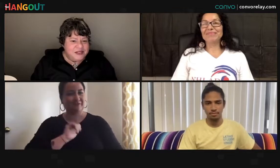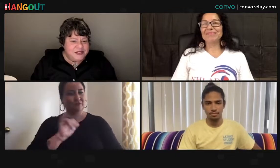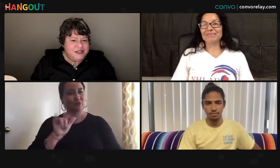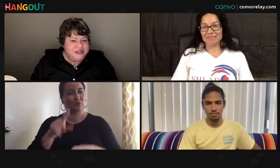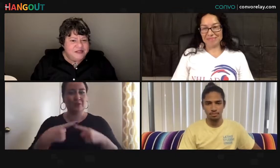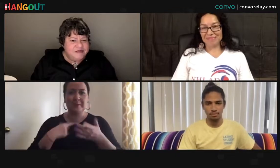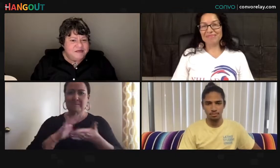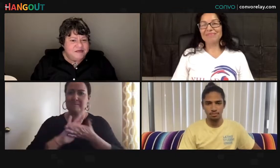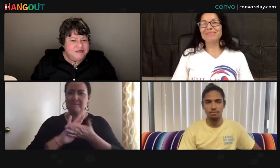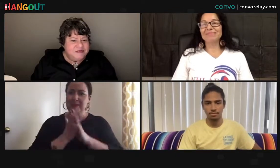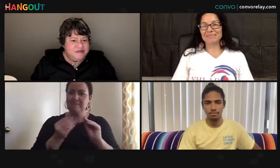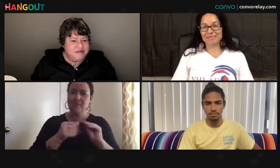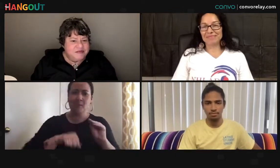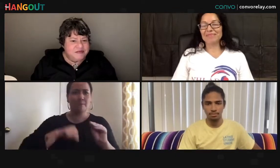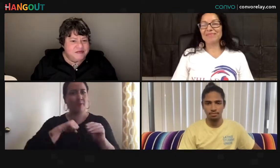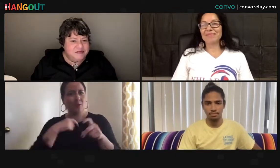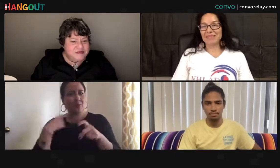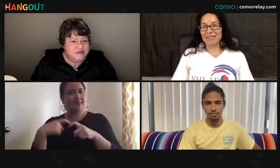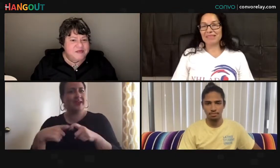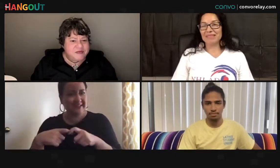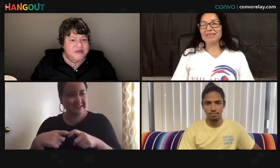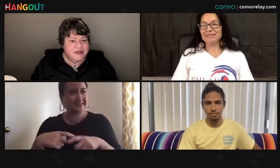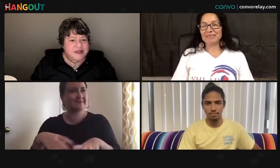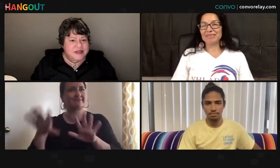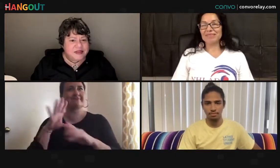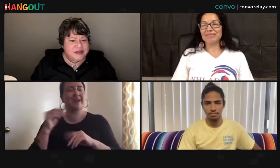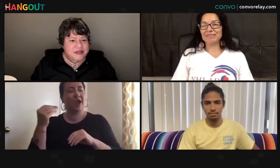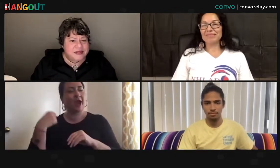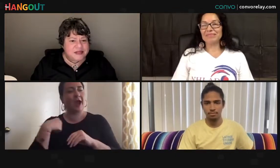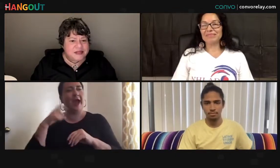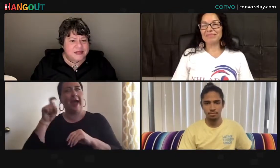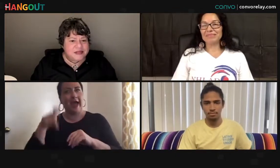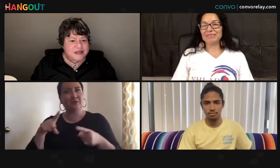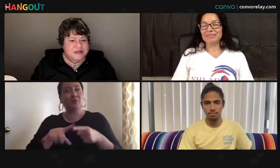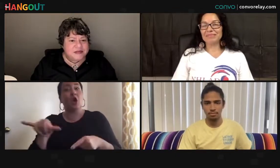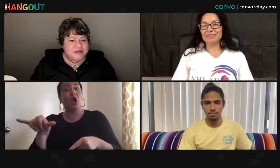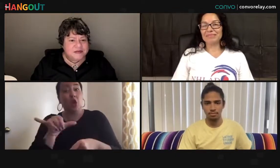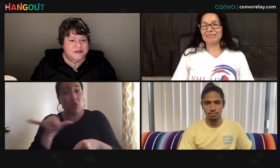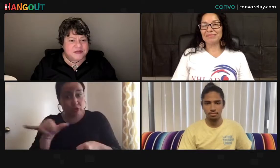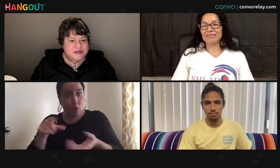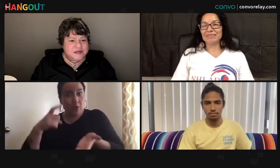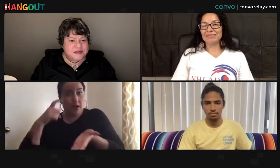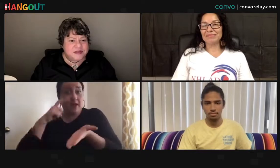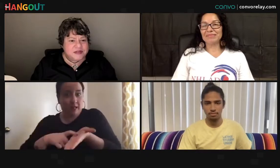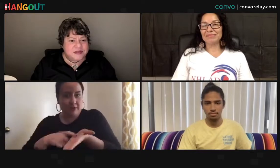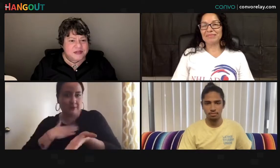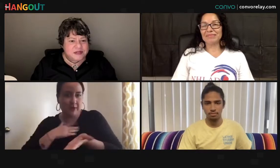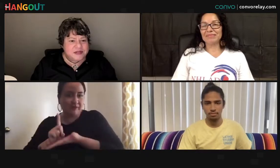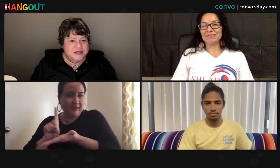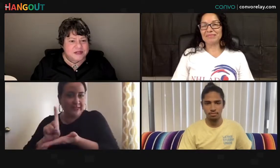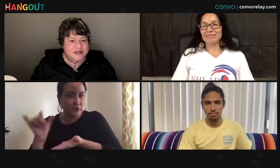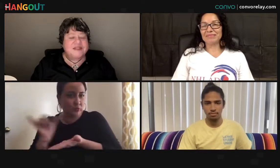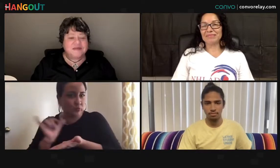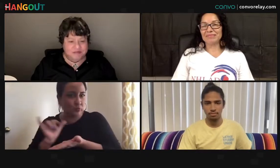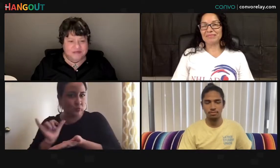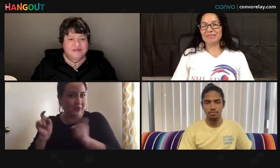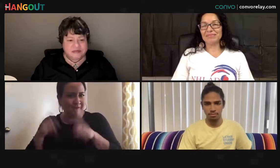Melissa. That's something I've been through myself. When I became a more proud Latina, I also had to also acknowledge